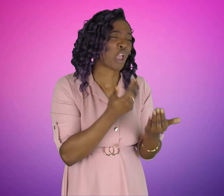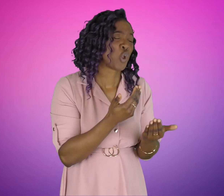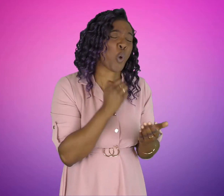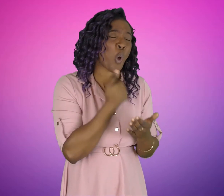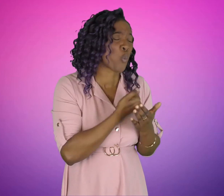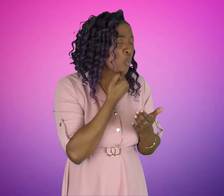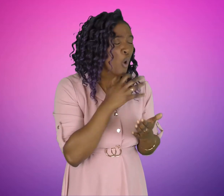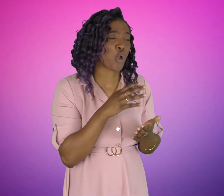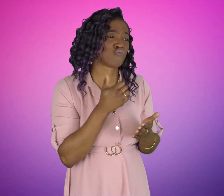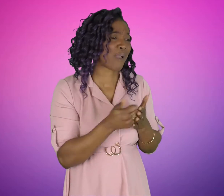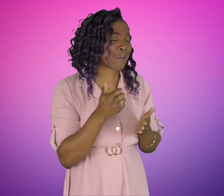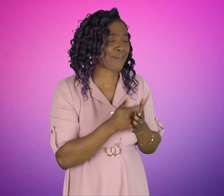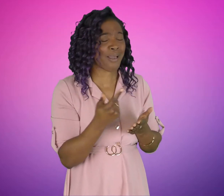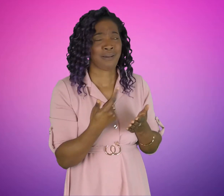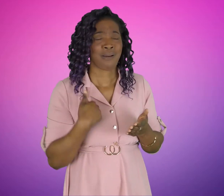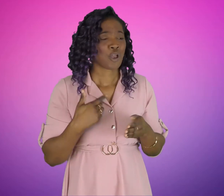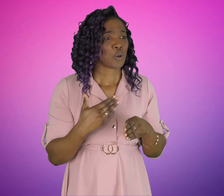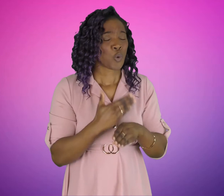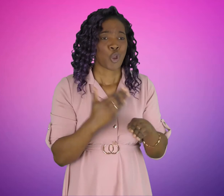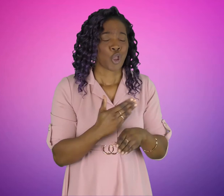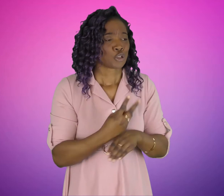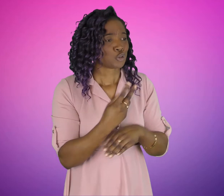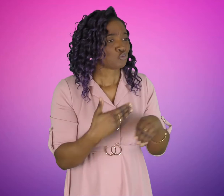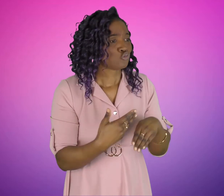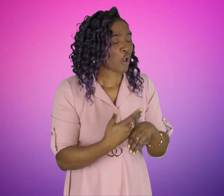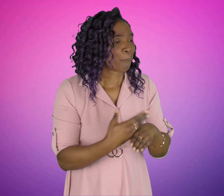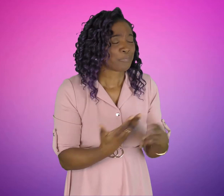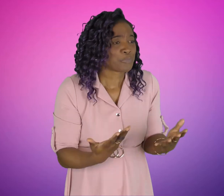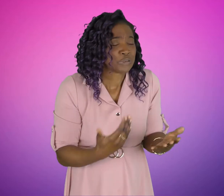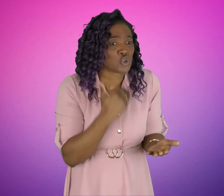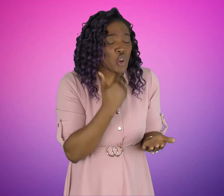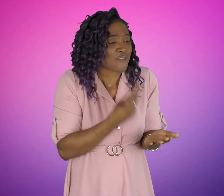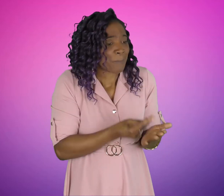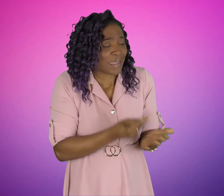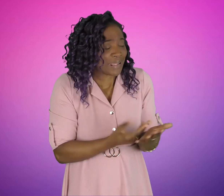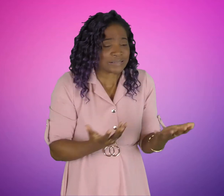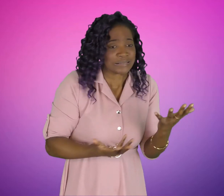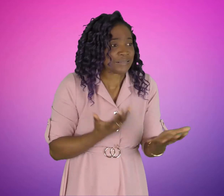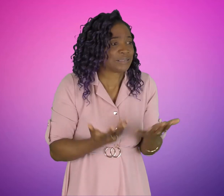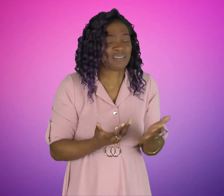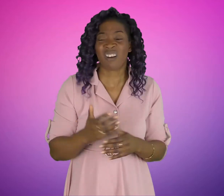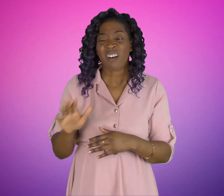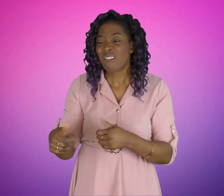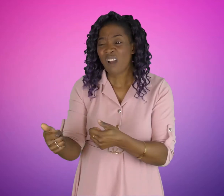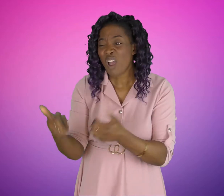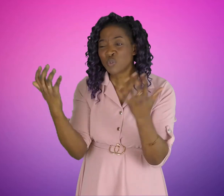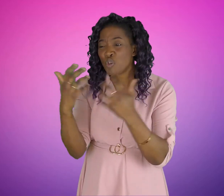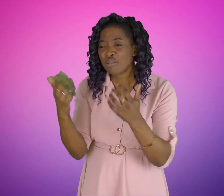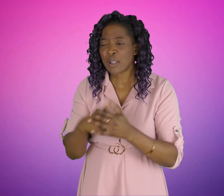But don't go telling everyone, mind. Thank you. I won't make a habit of it. I'm working 2 jobs now, but after my bills, it's still not enough.